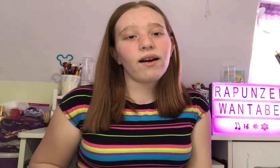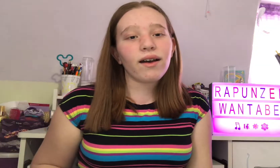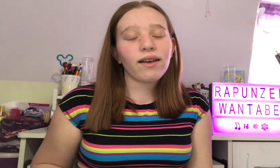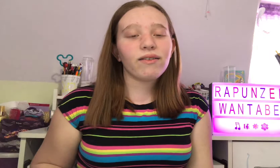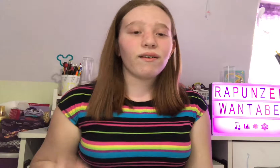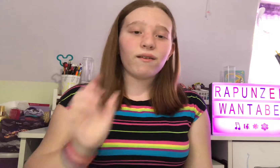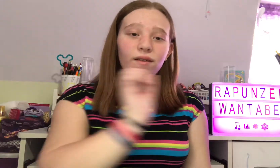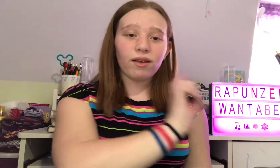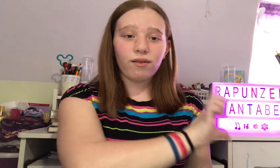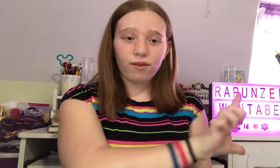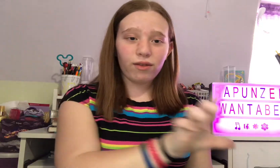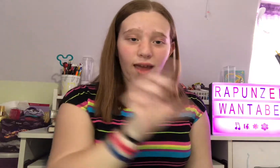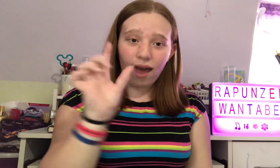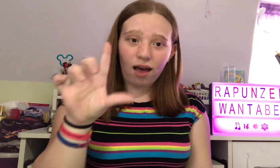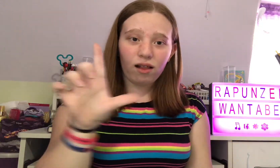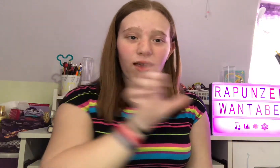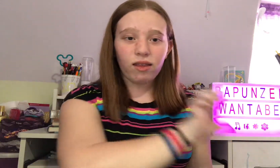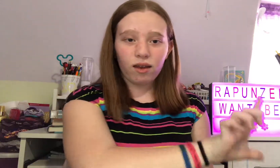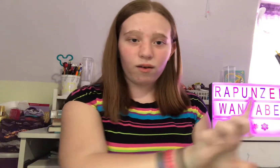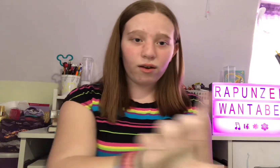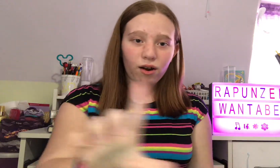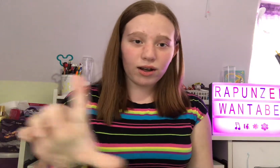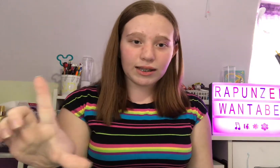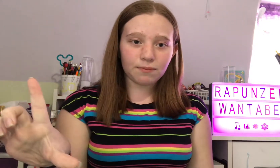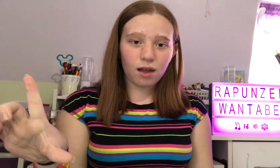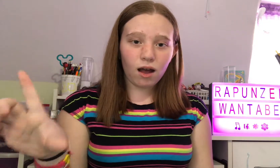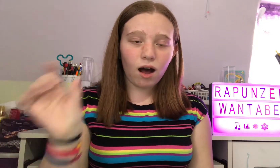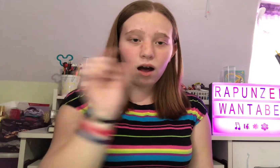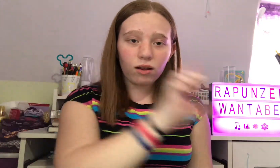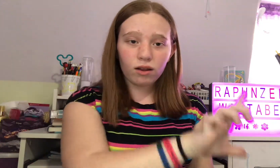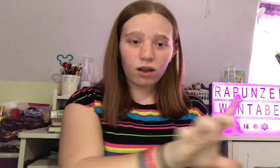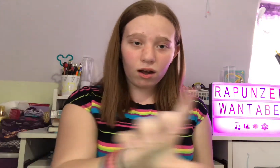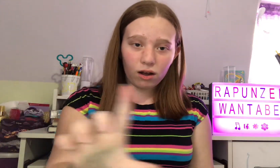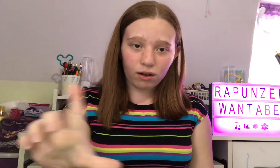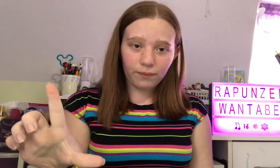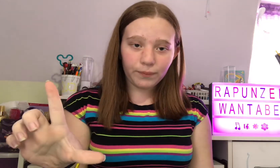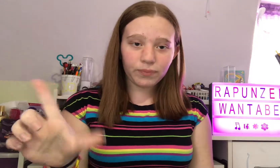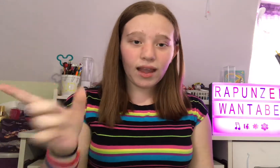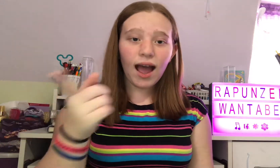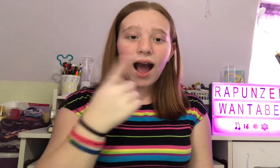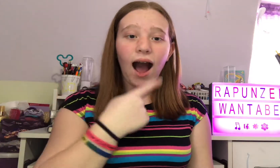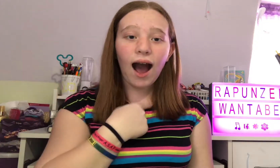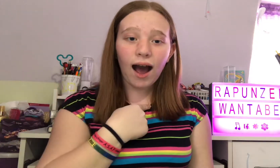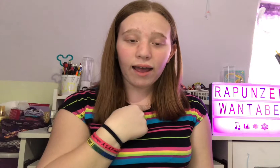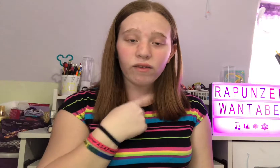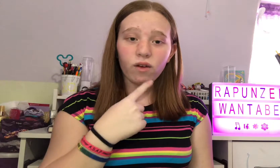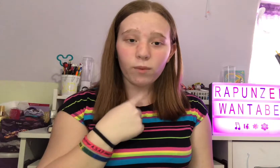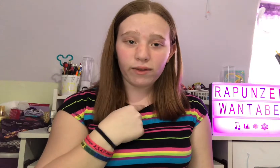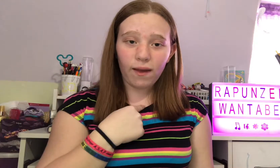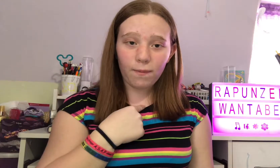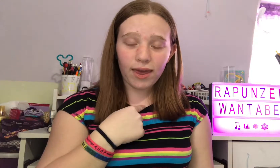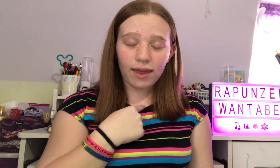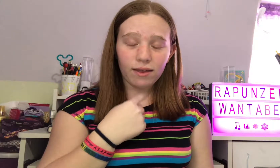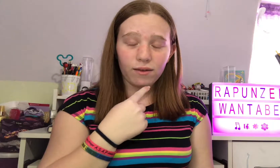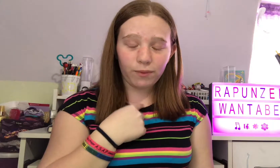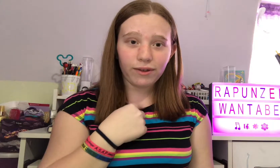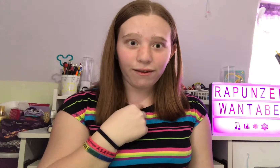Okay, so you do the L and then you go across all along. I, so you'll point at me, you'll point to